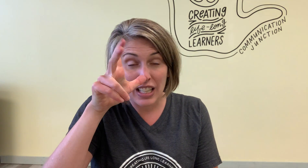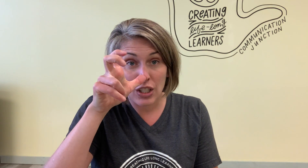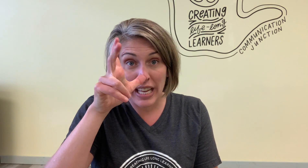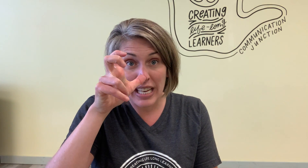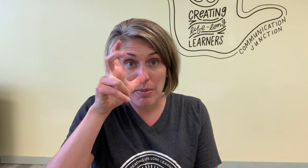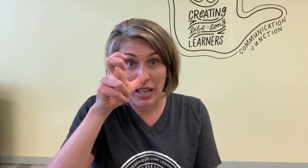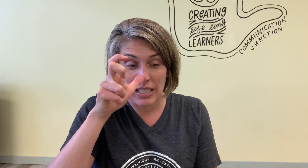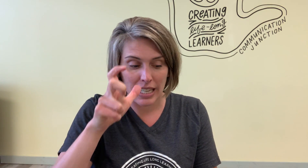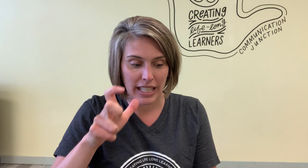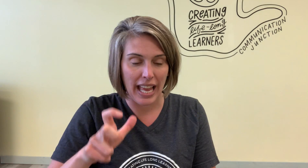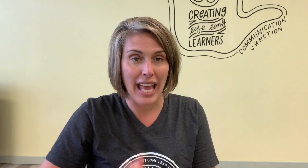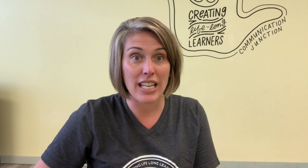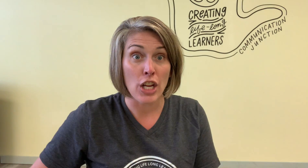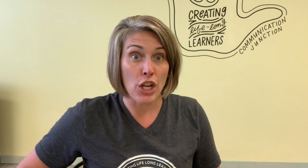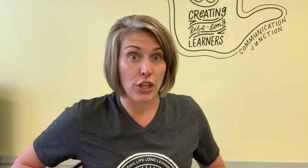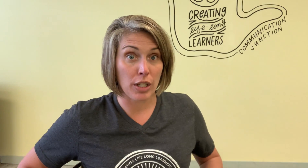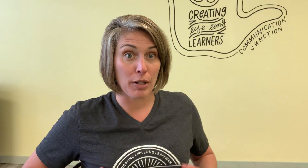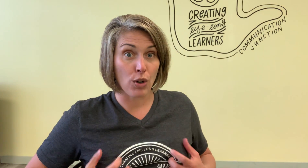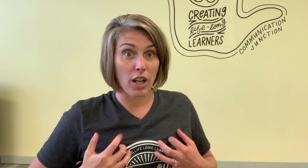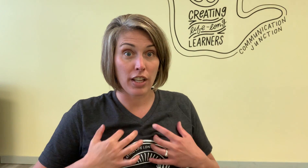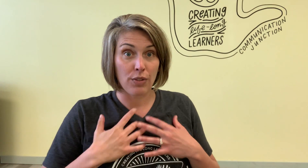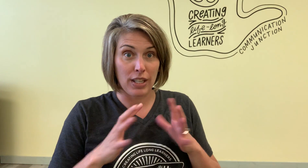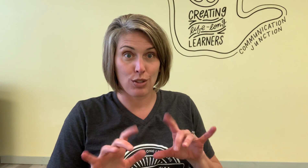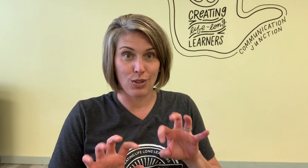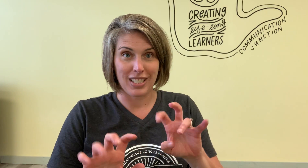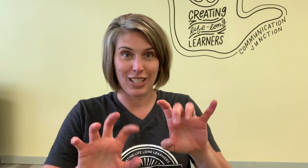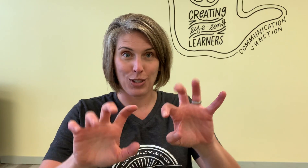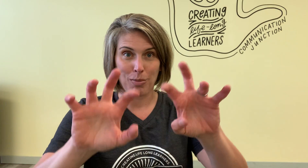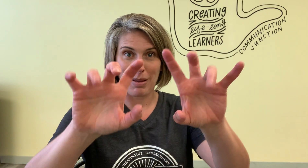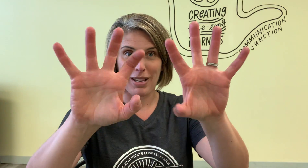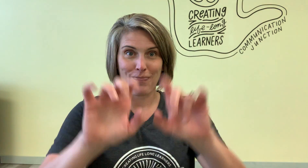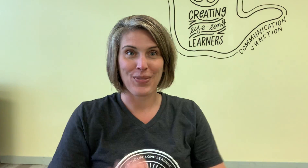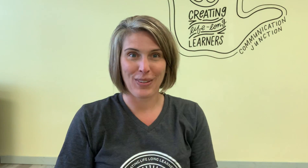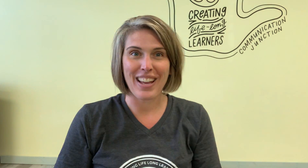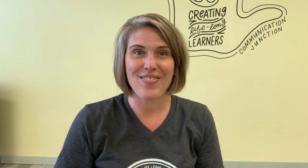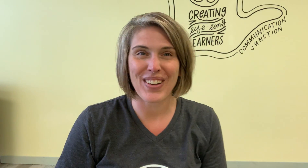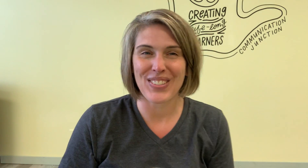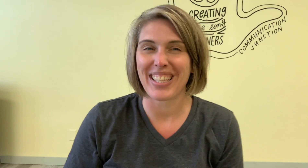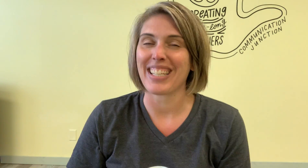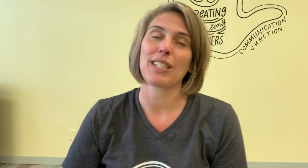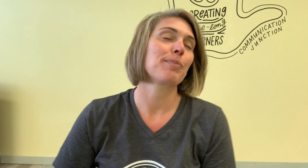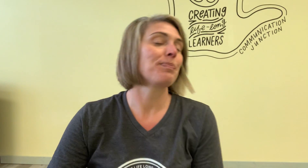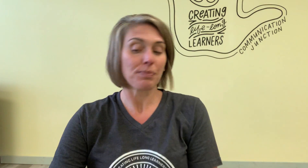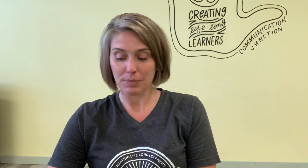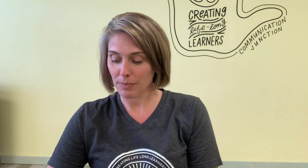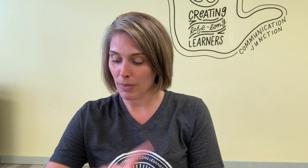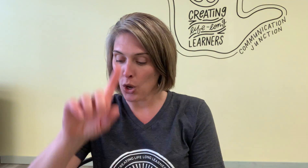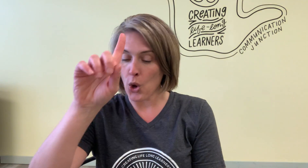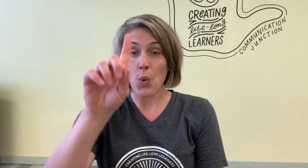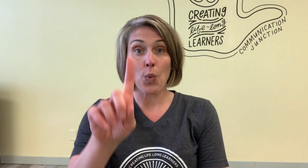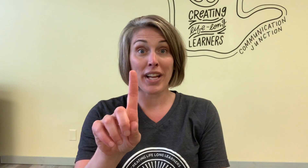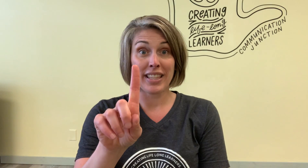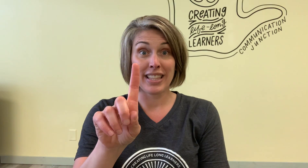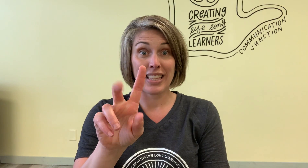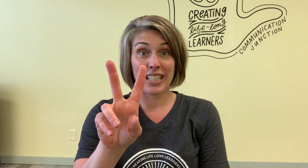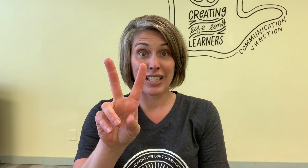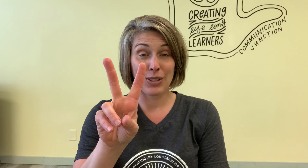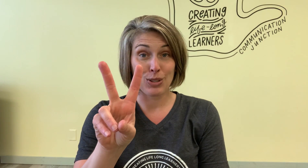little ladybugs, and at the end, they're gonna be crawling all around so you can tickle your baby, okay? It goes like this. 1 little,